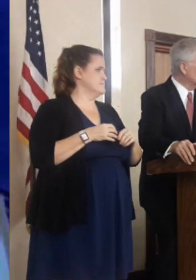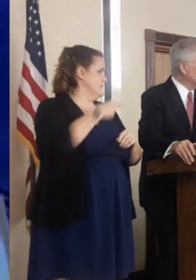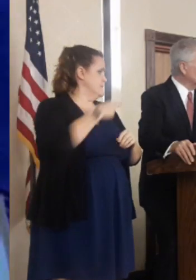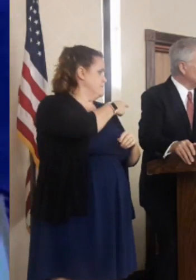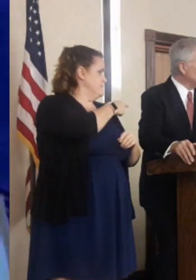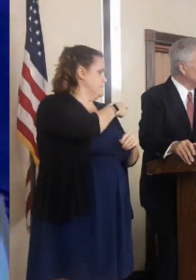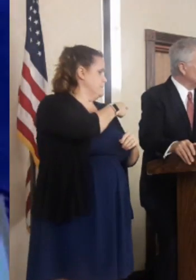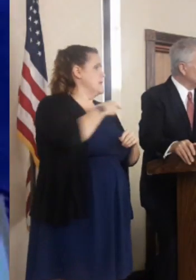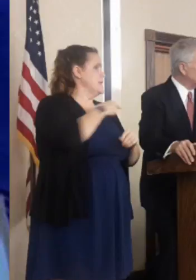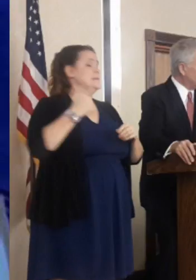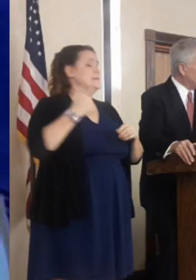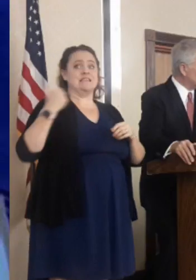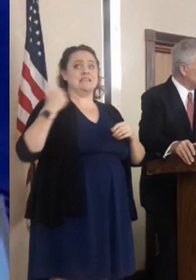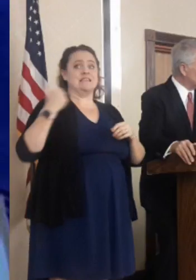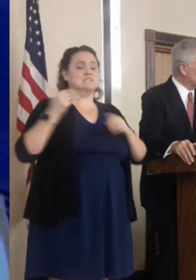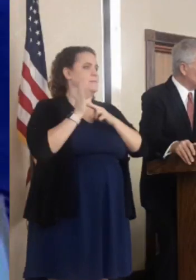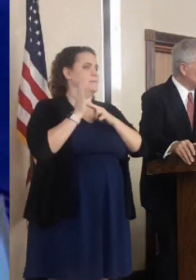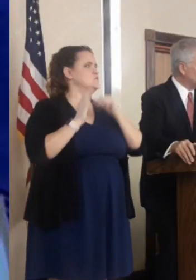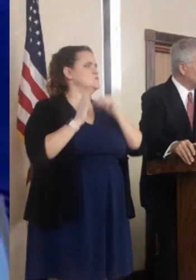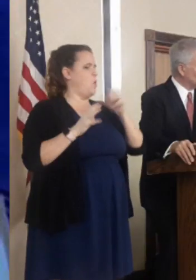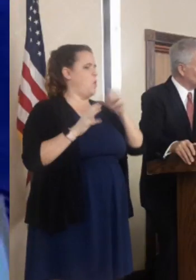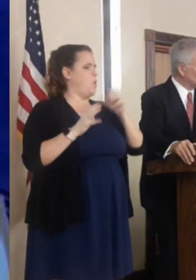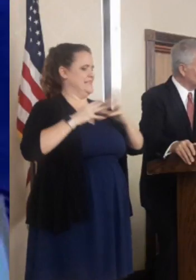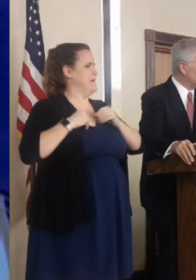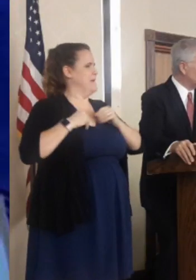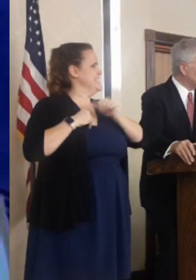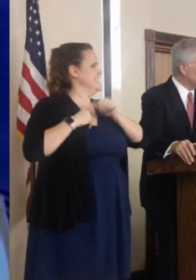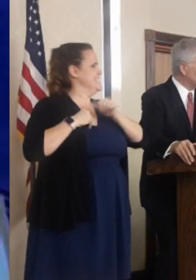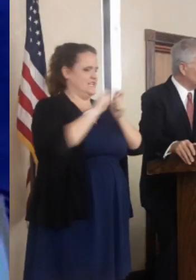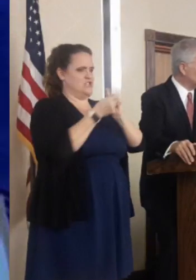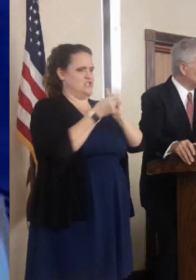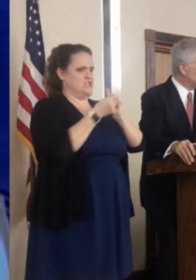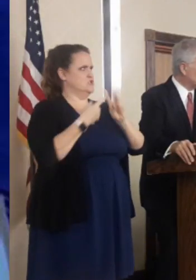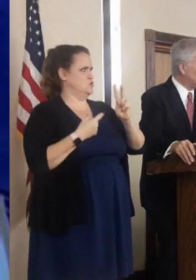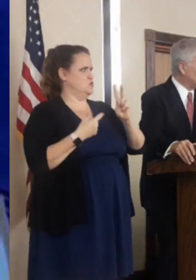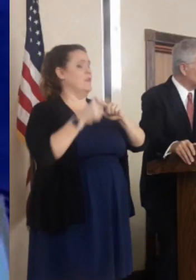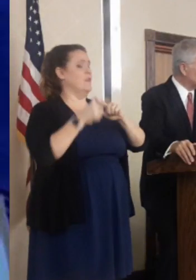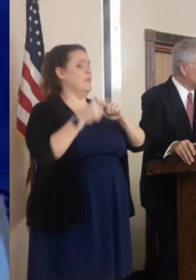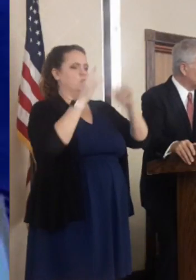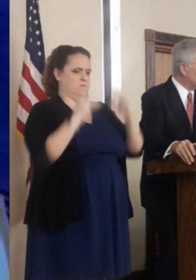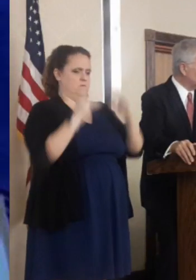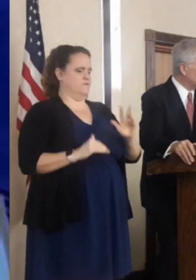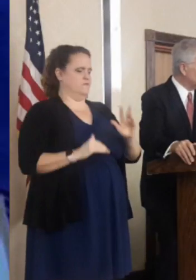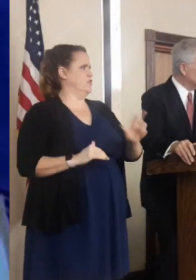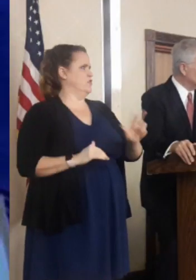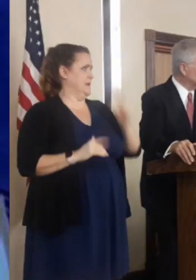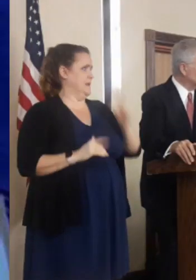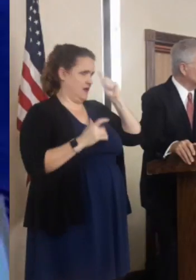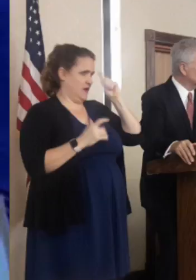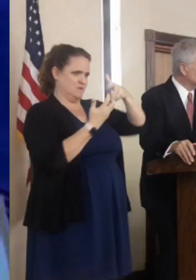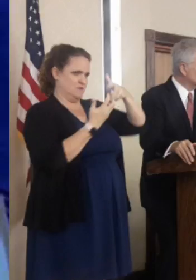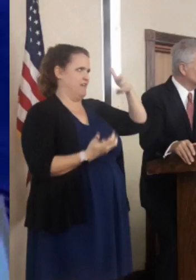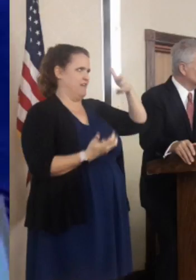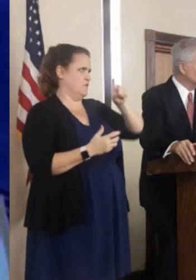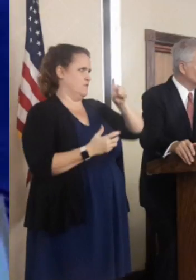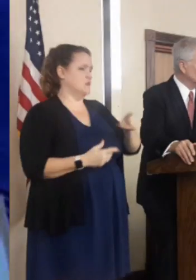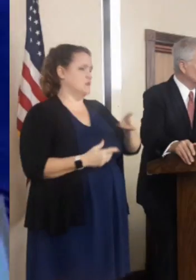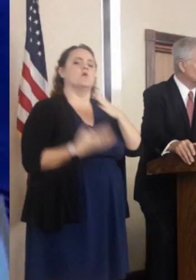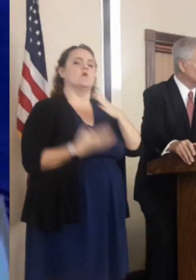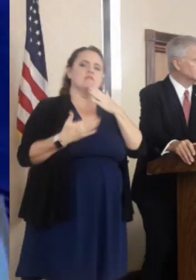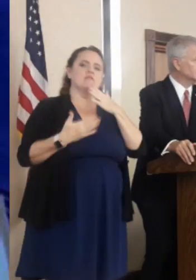We don't accept any change to 2, and then we're on to the question of the change to 3 because we divided the question. Thank you for clarification.